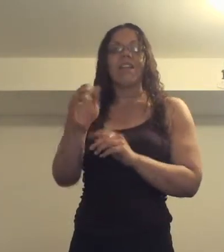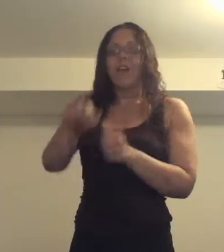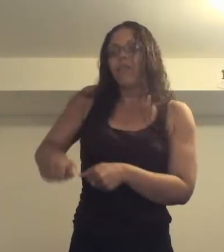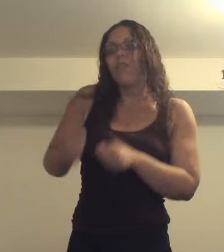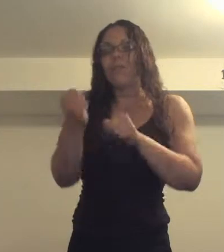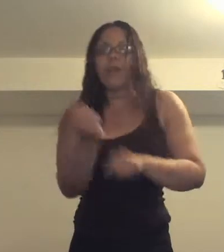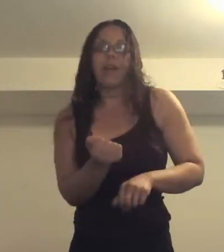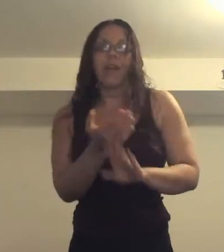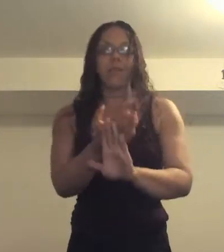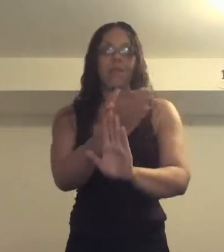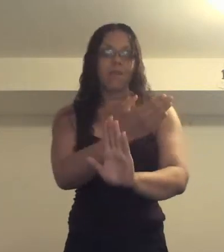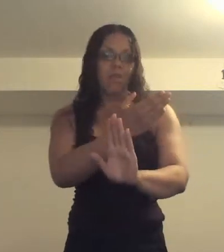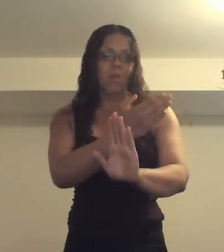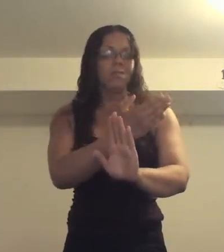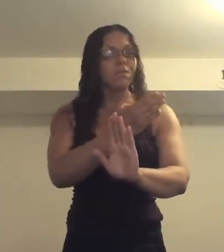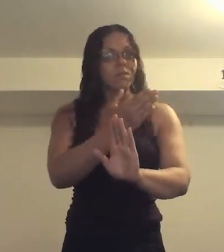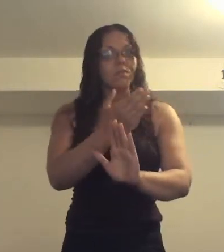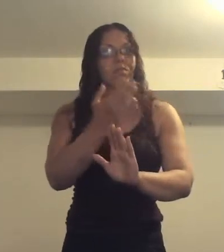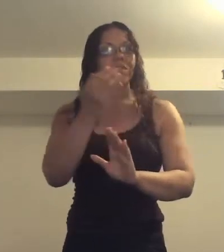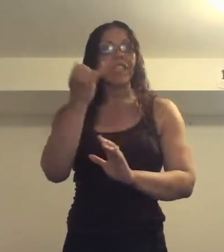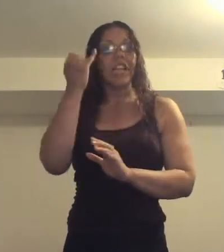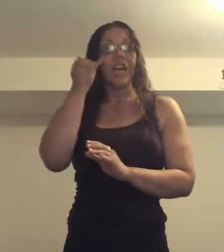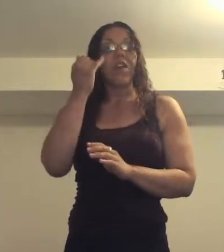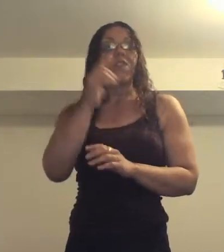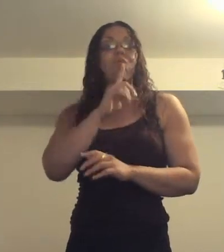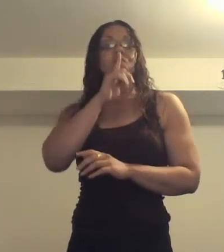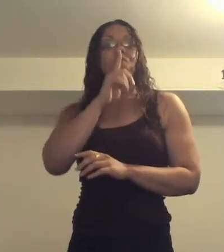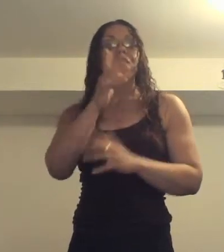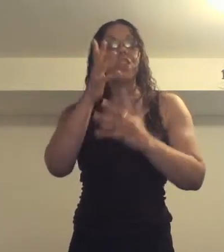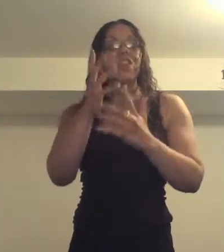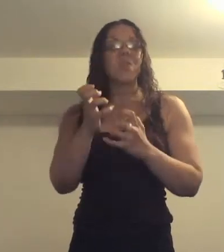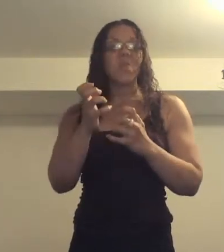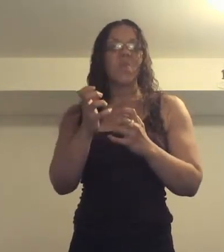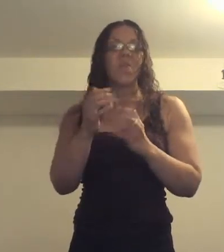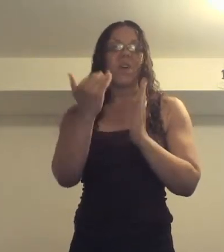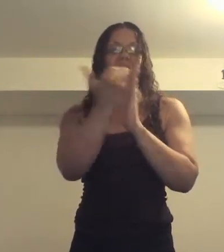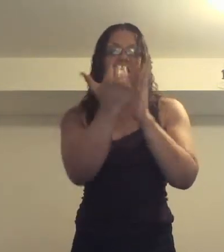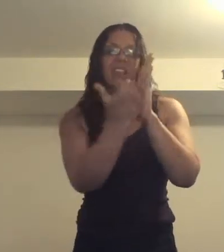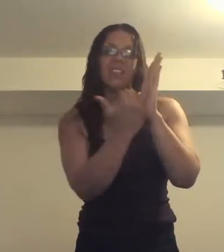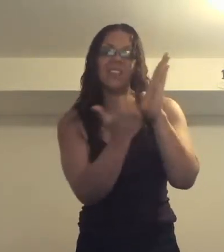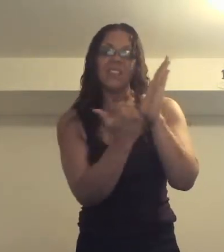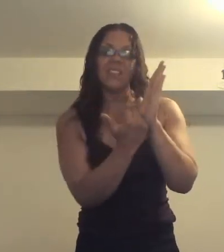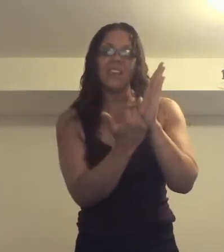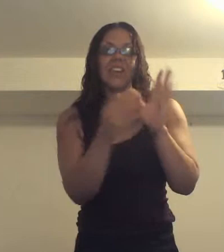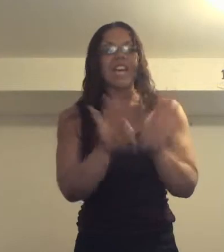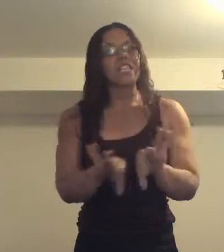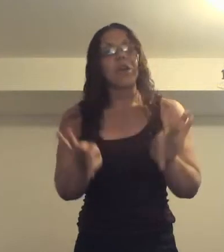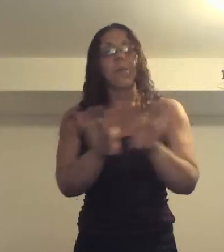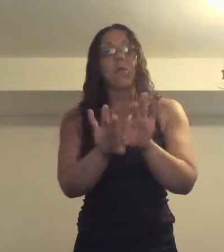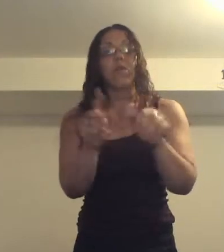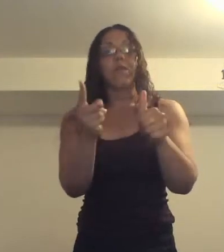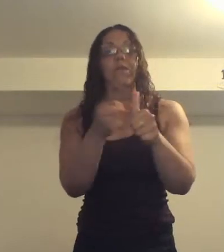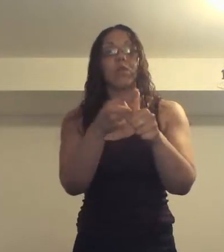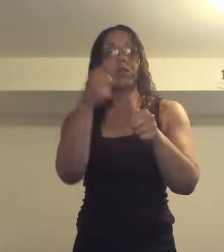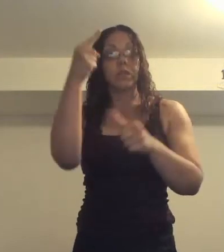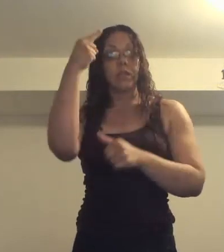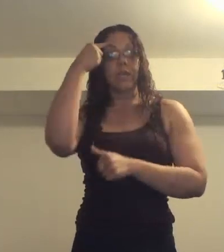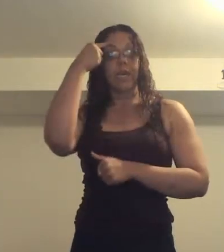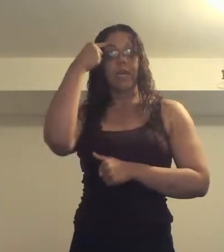I really want to break it down into steps. I think it's most important to first consider looking at the